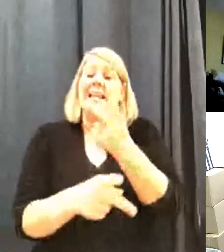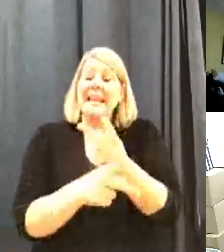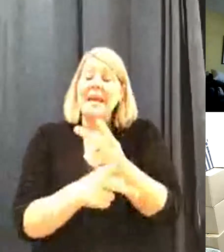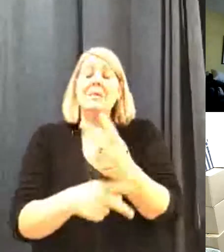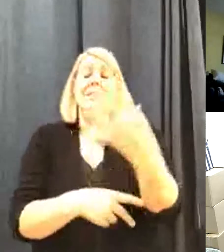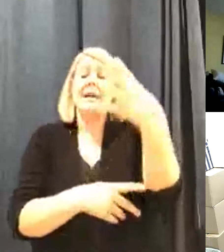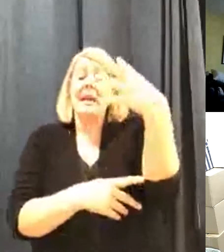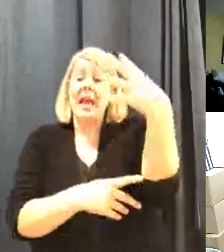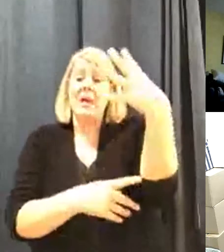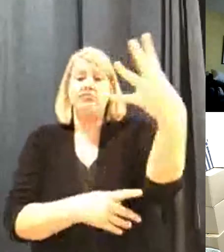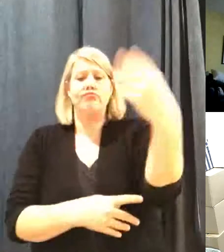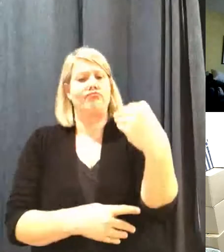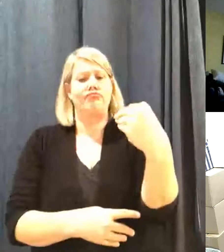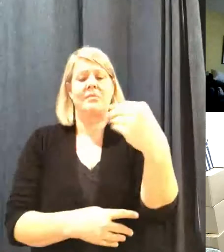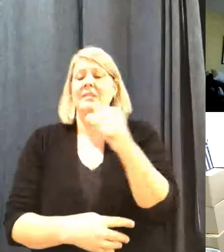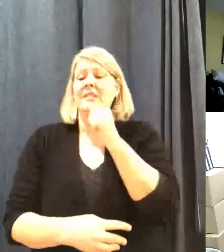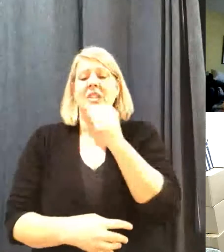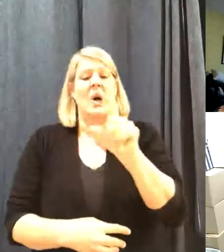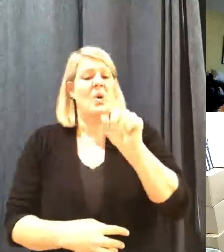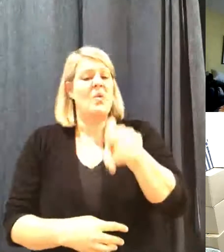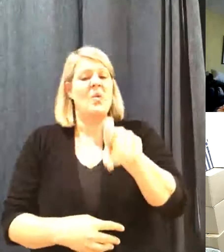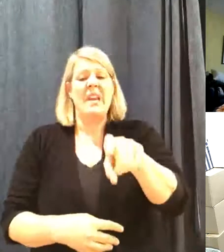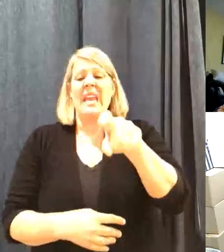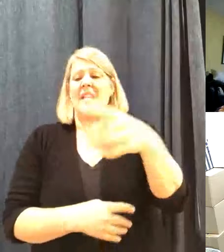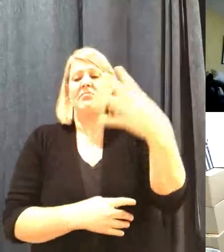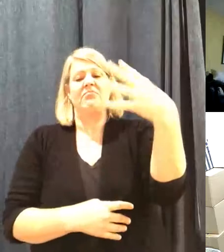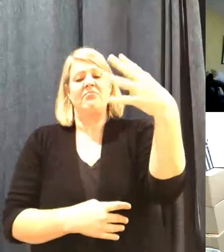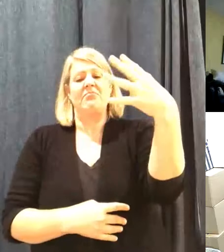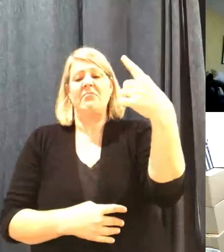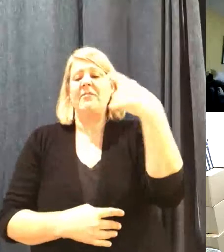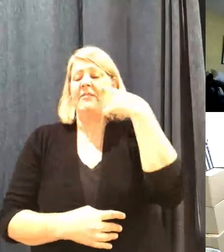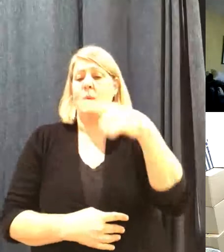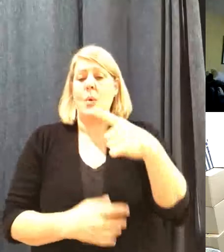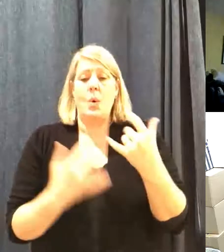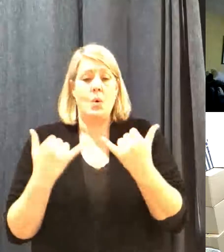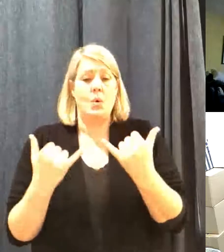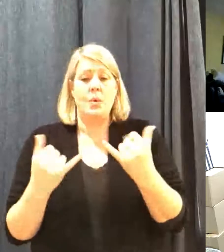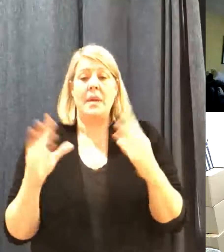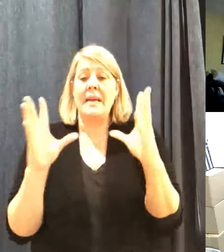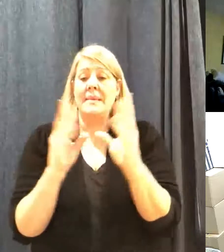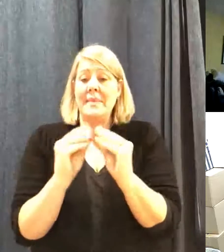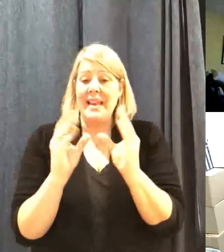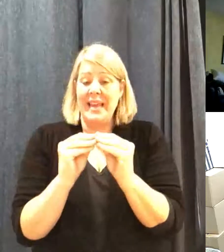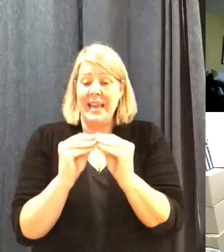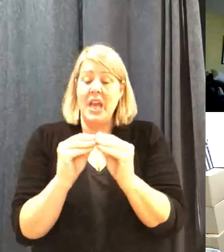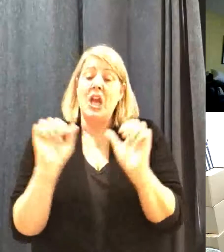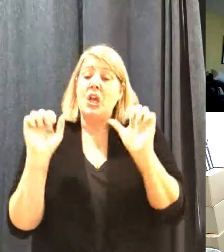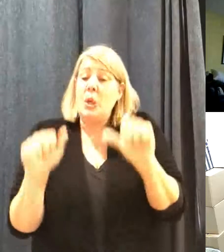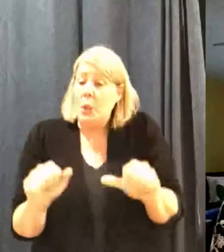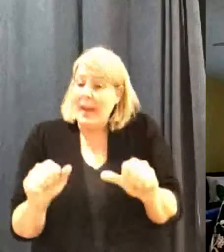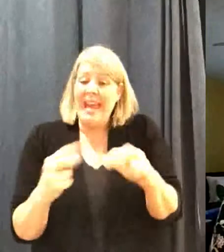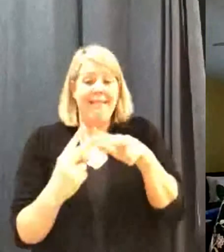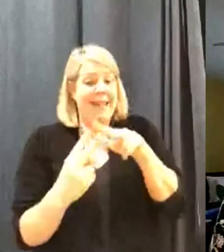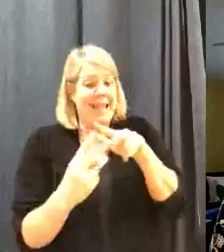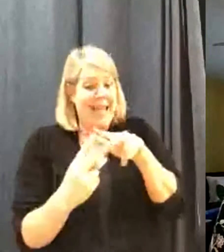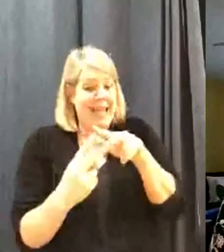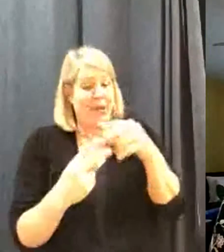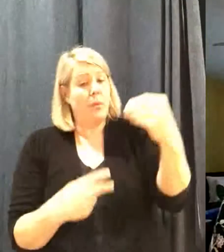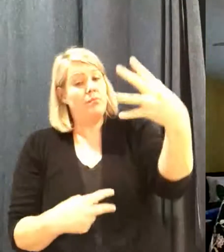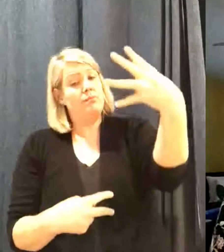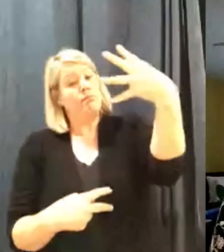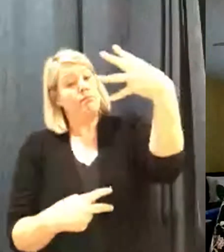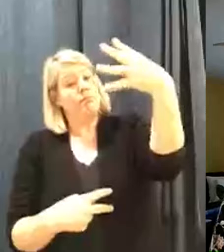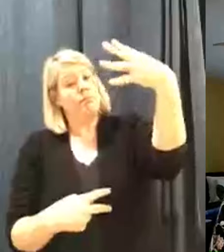have them on for today's meeting. You're welcome to keep them on, but they're not necessary today.